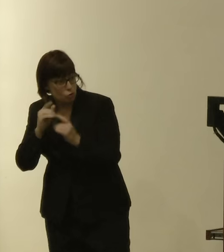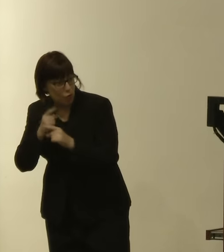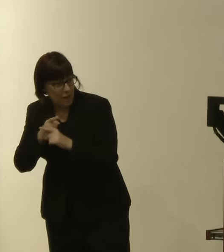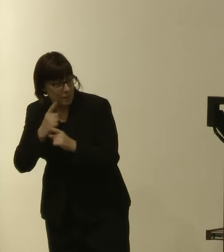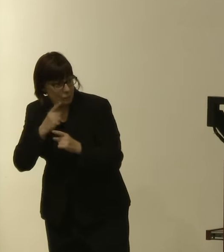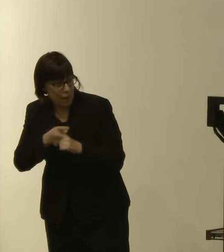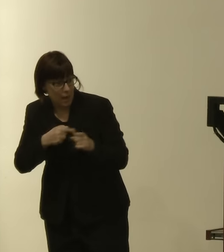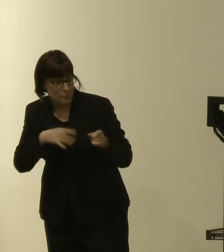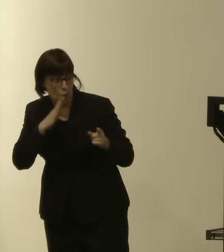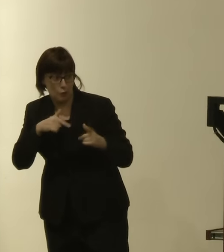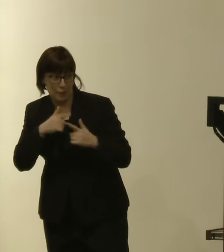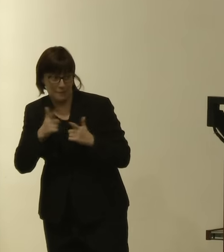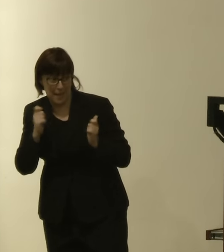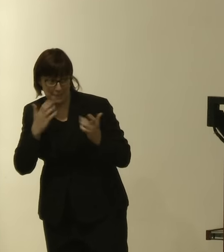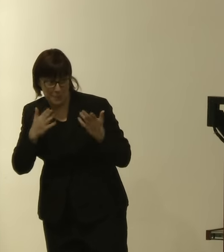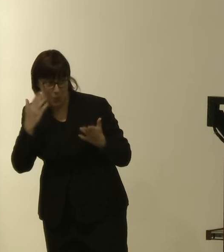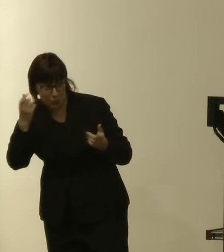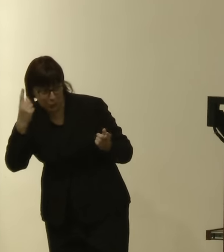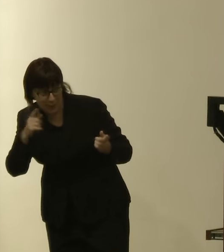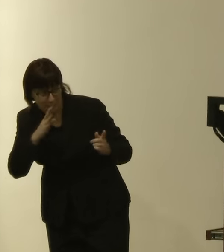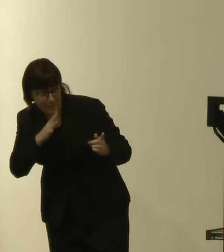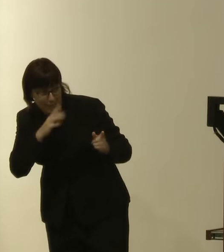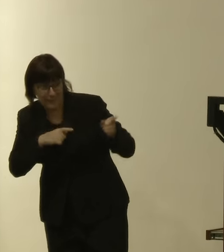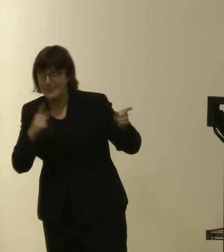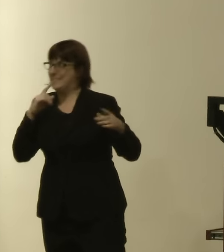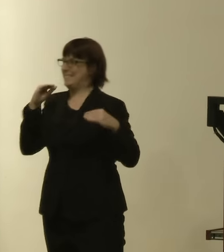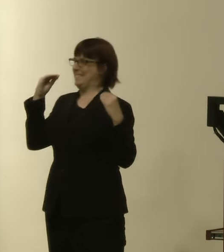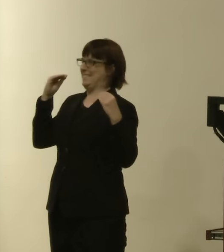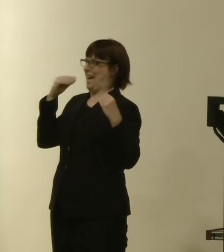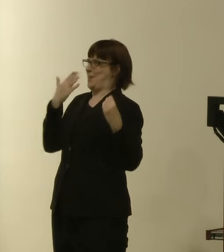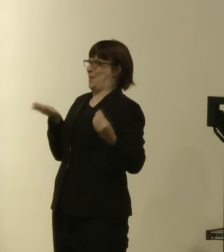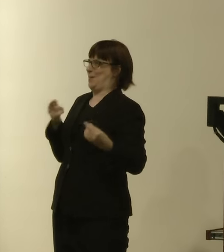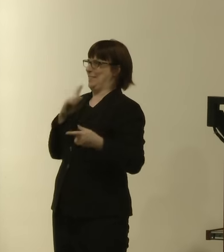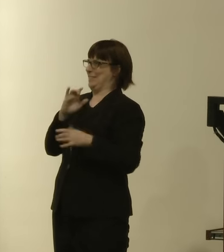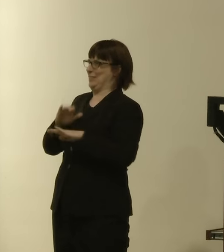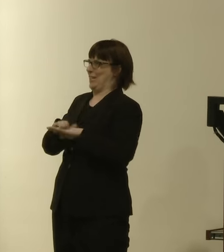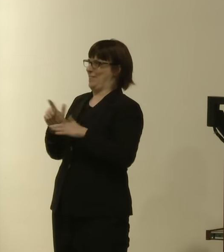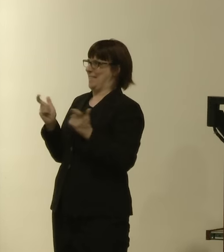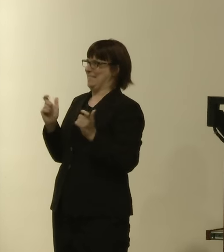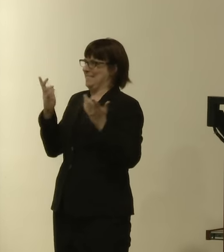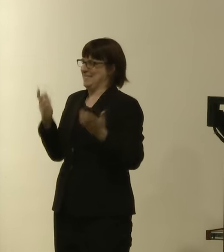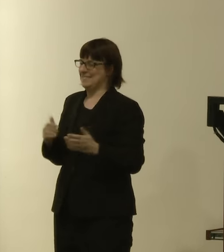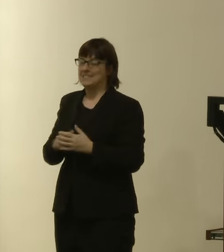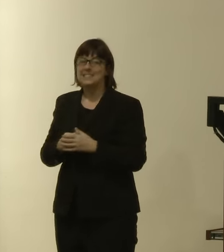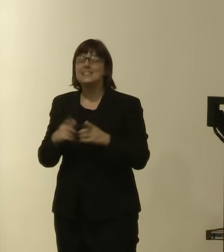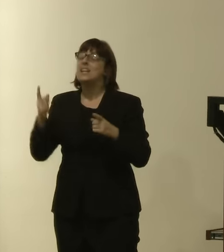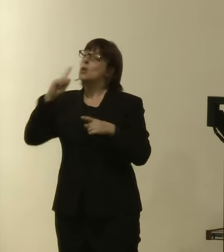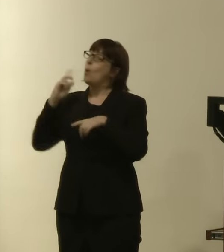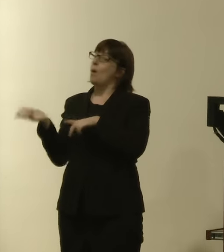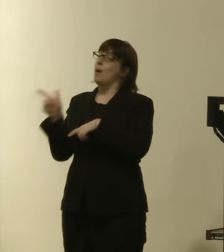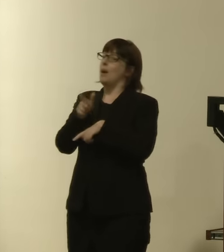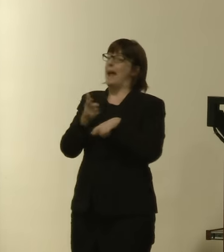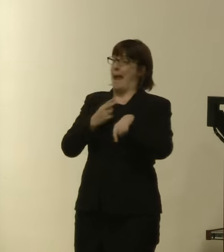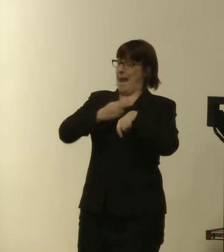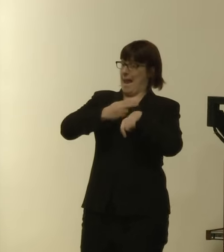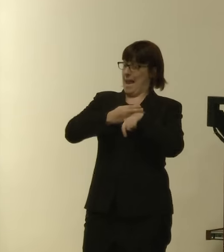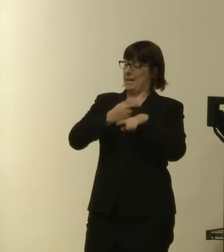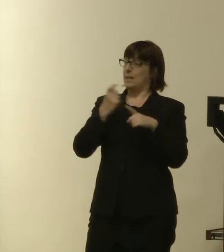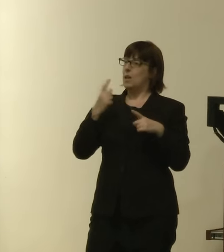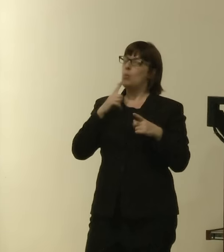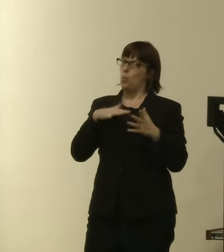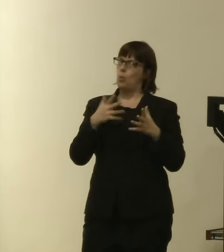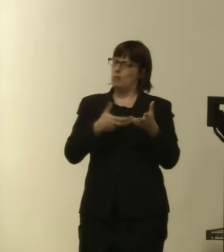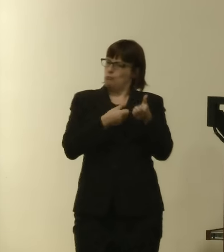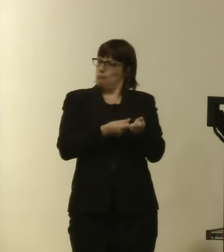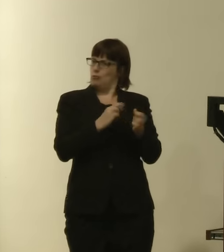talking really fast? All right, in Haiti, I think we have the same street cred, but it's a pretty weak ministry and got